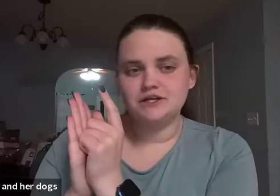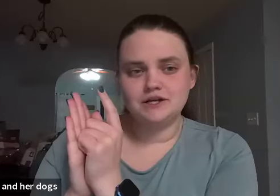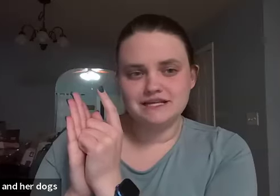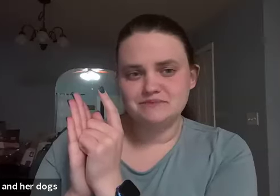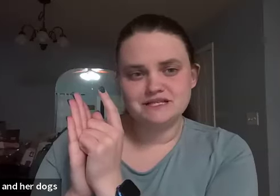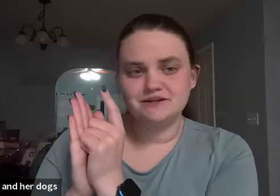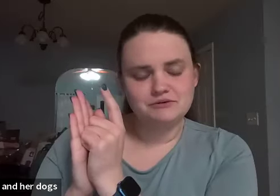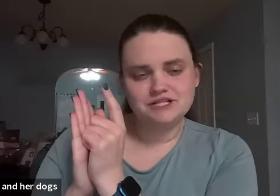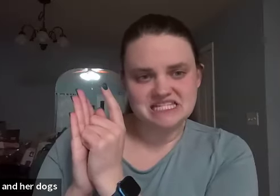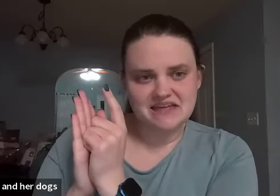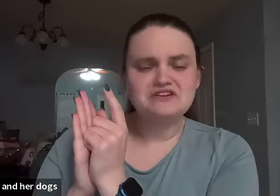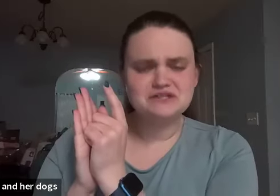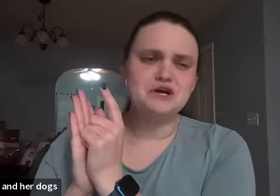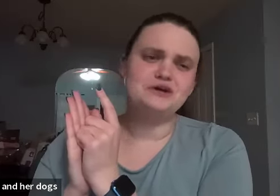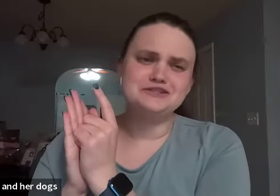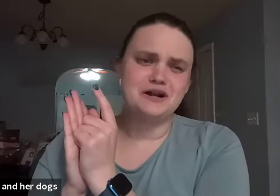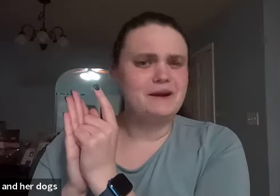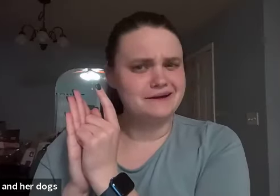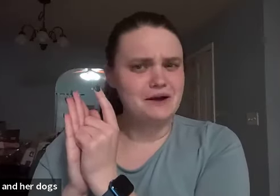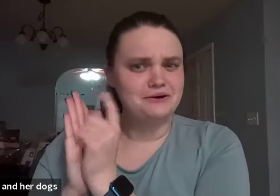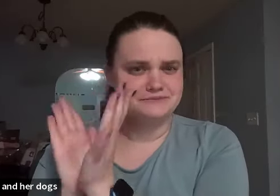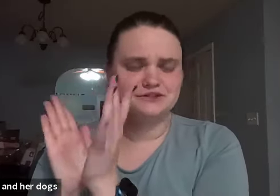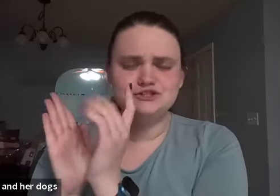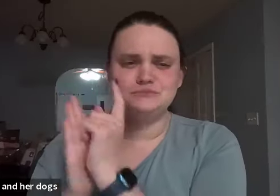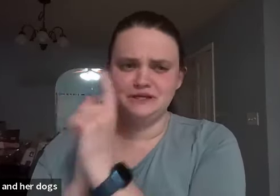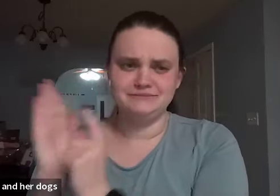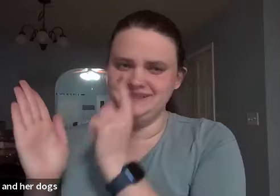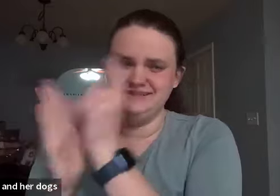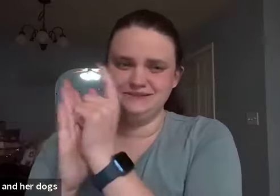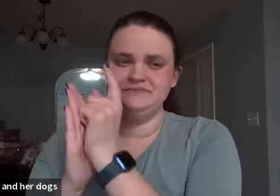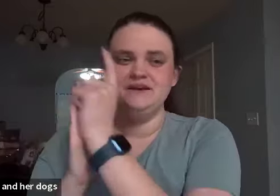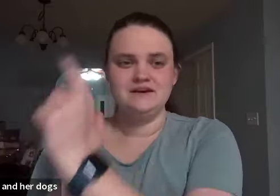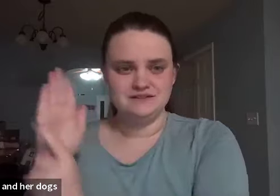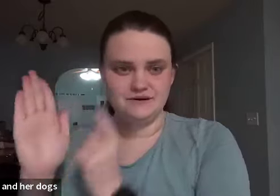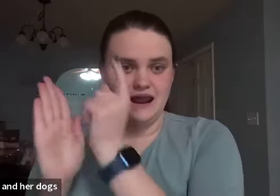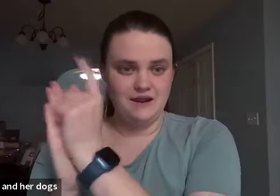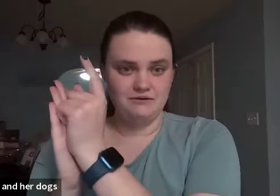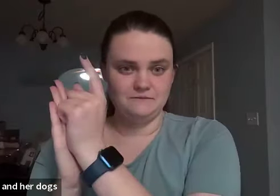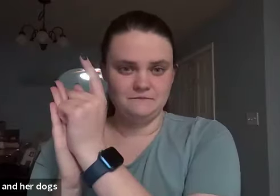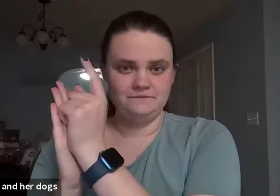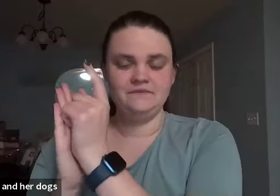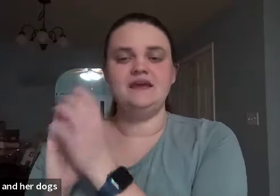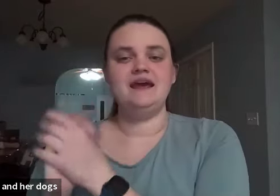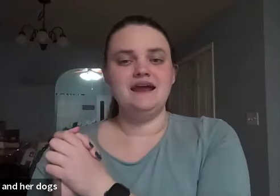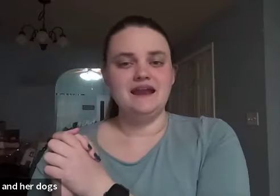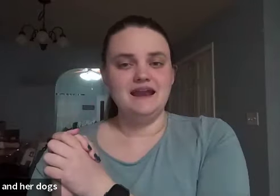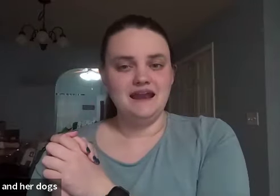you're a crazy person. I don't know what you said. They're still going to know you're talking about an hour. So you should be good. So an hour.